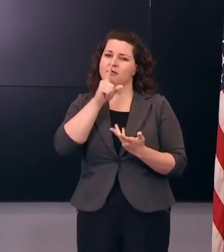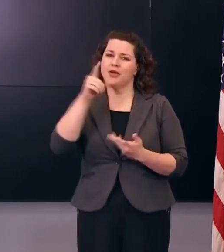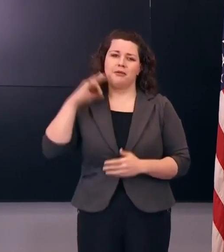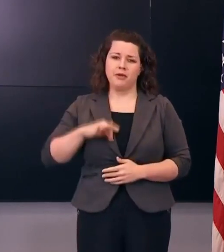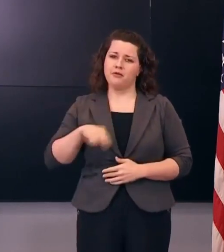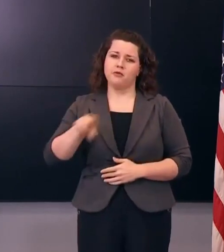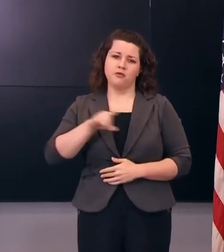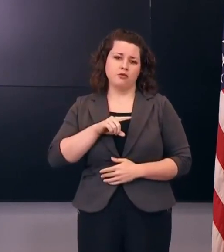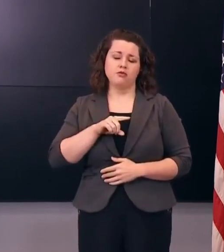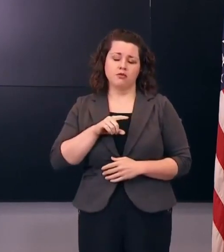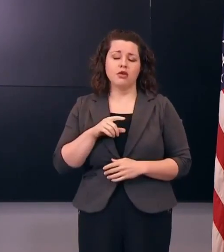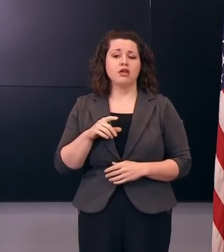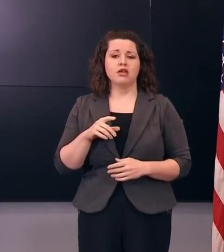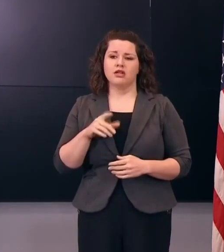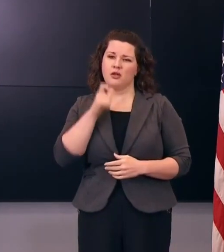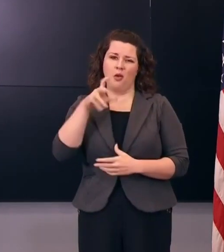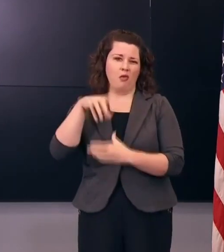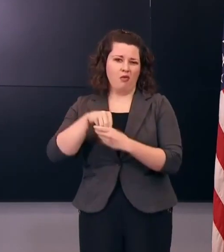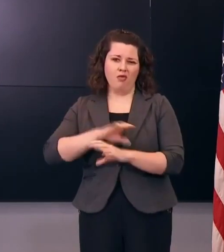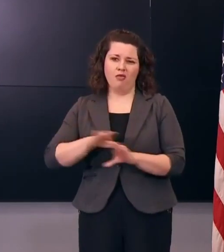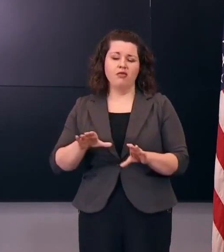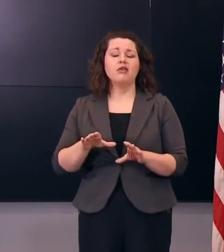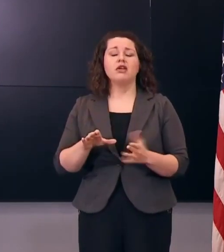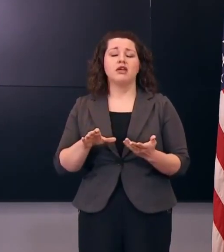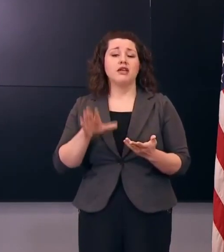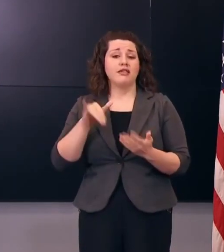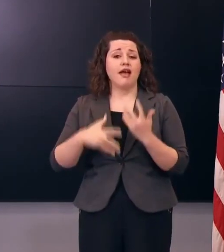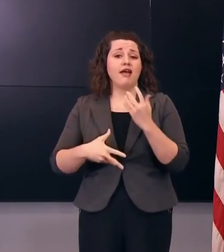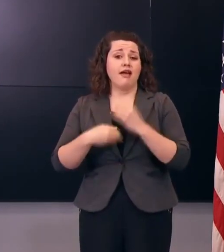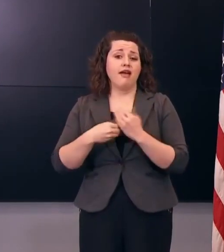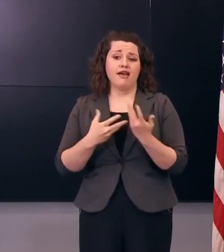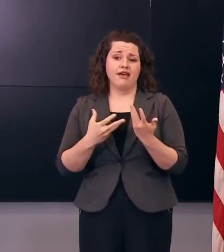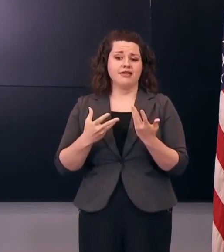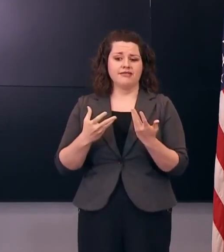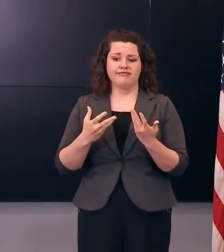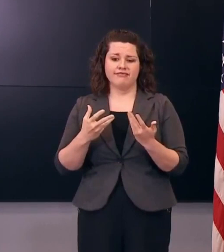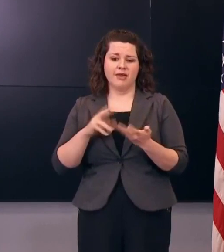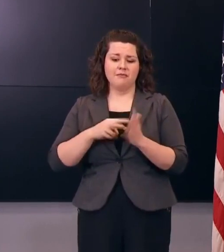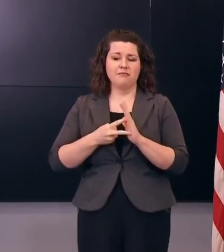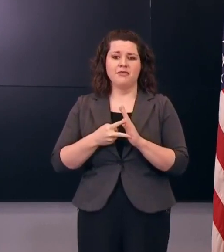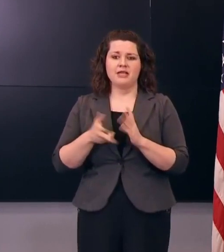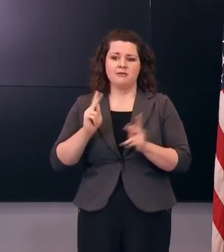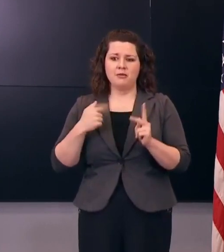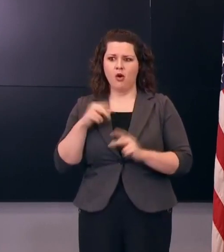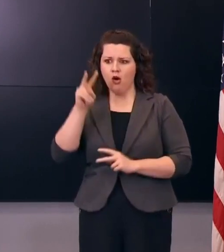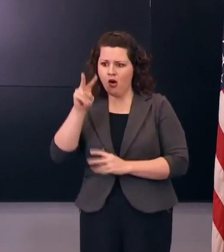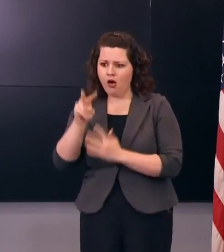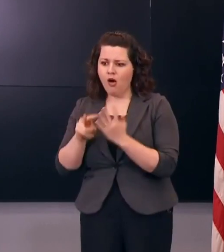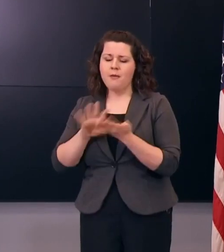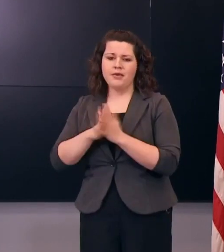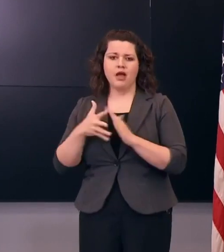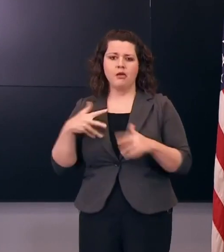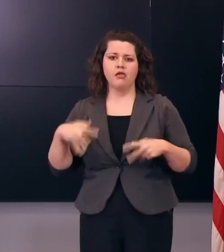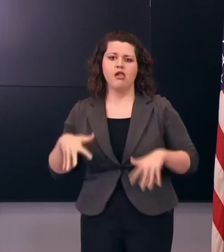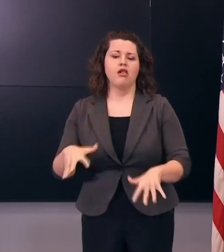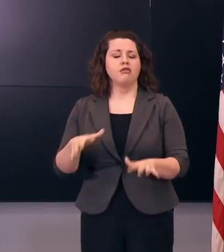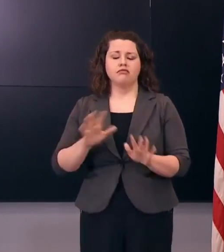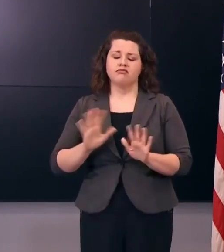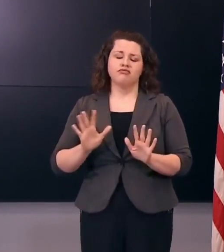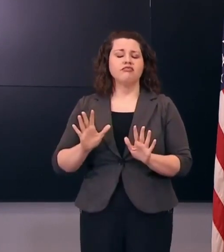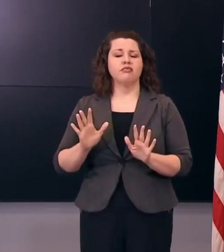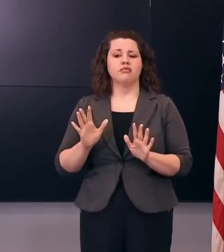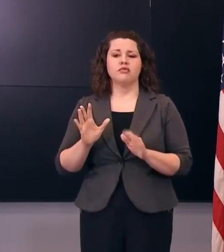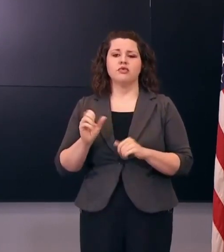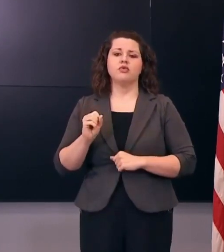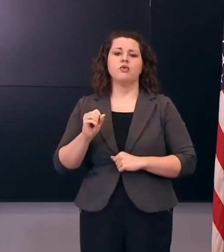this, and don't be a part of it. It only adds to the anxiety that so many people are already experiencing.